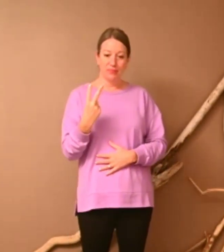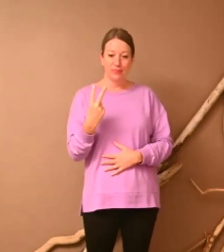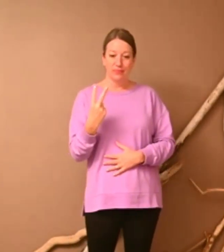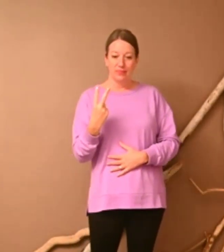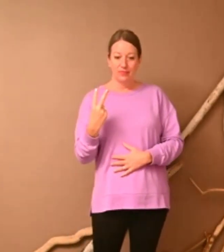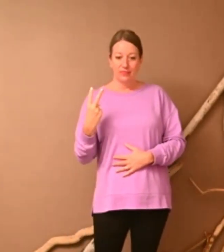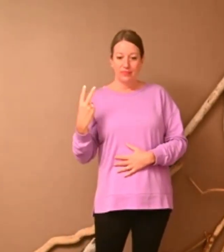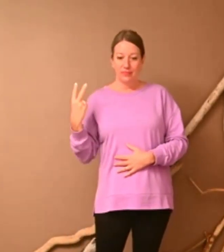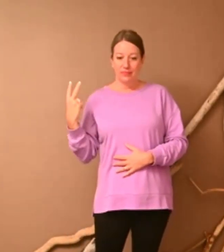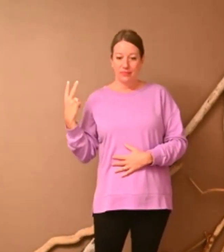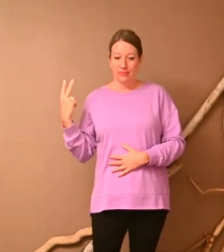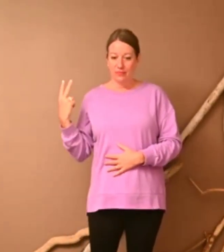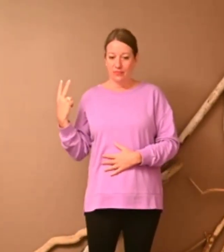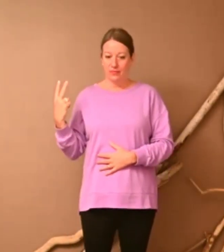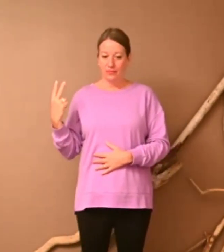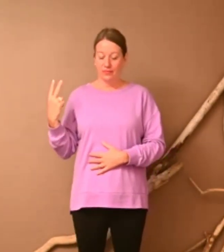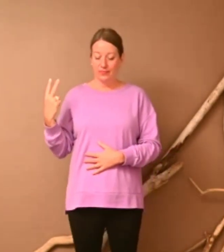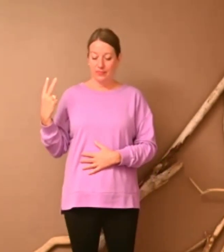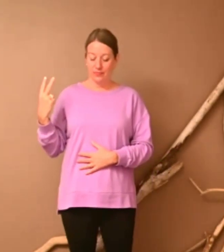And perhaps continuing for 2.